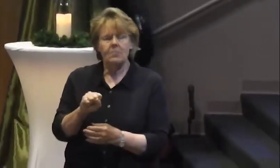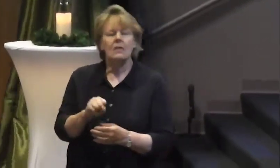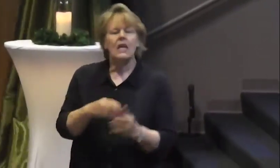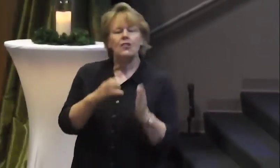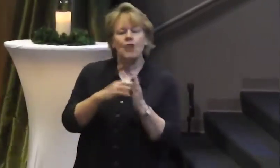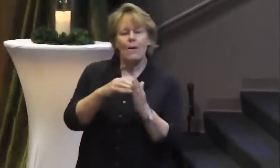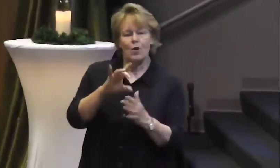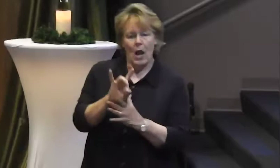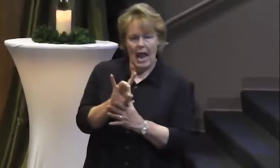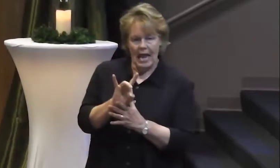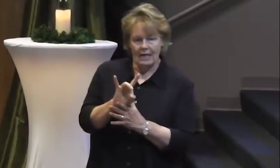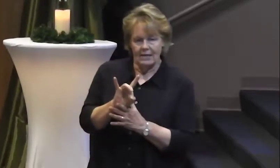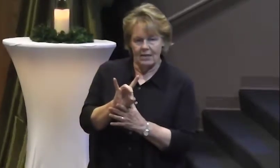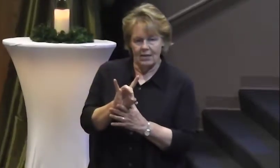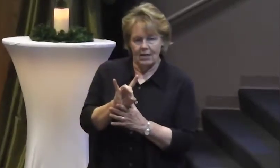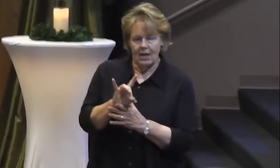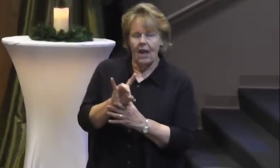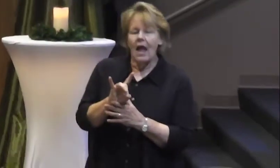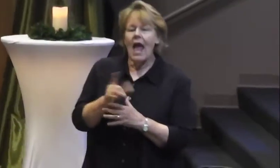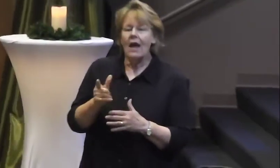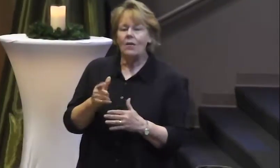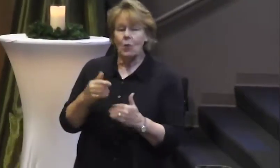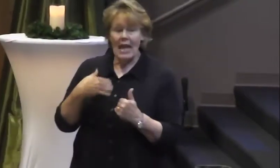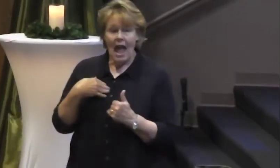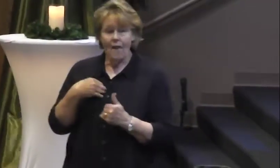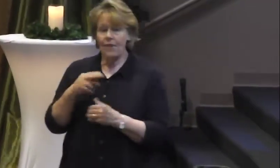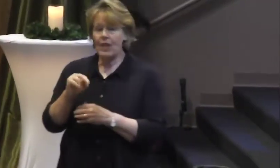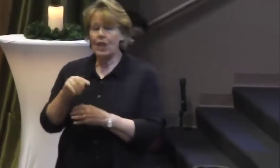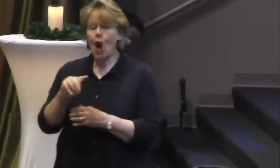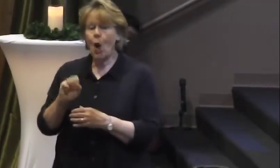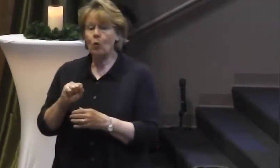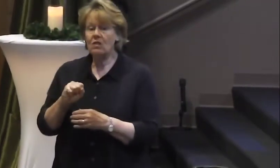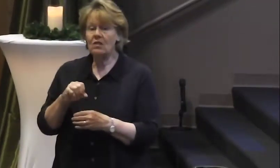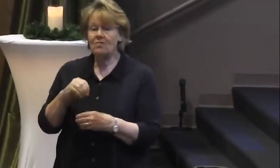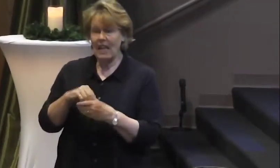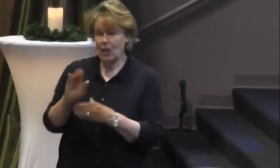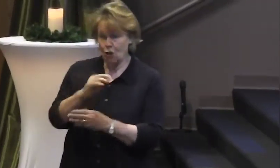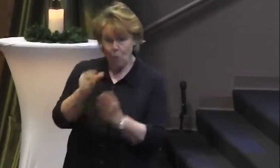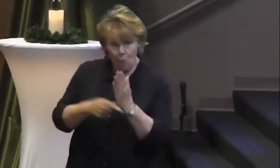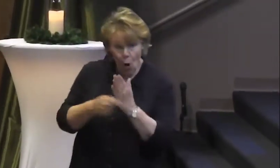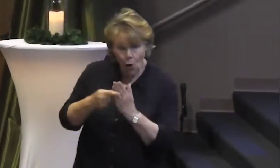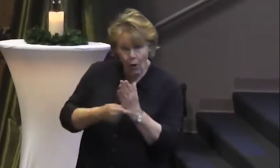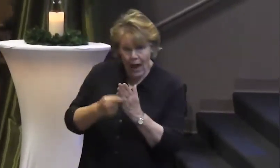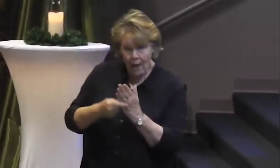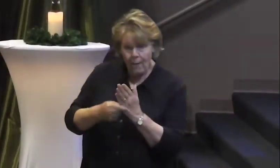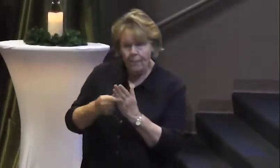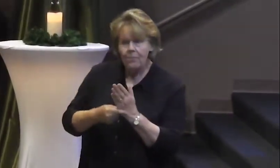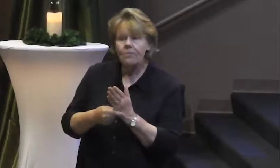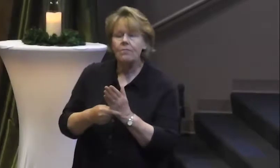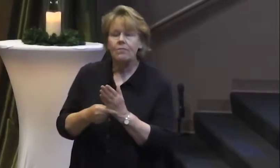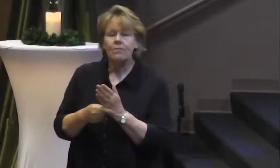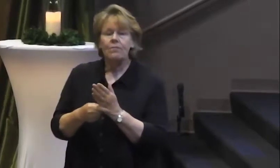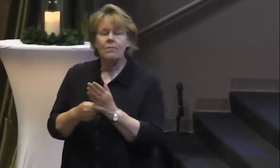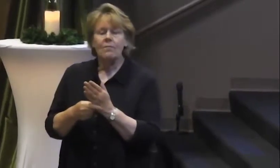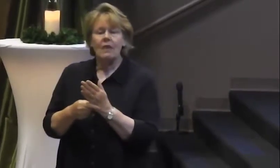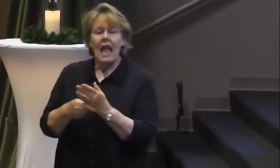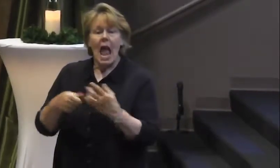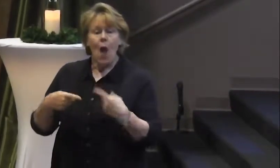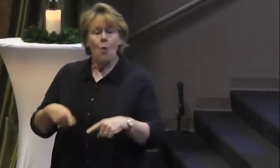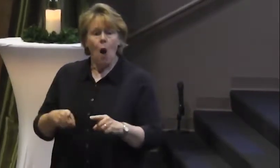looking, also pull out the notes in your program. Looks like this. And while you're looking, and keep your eyes open, I